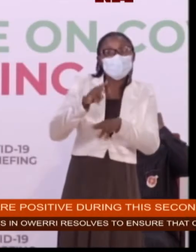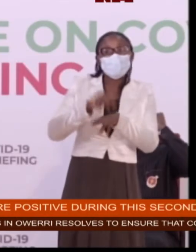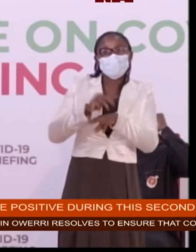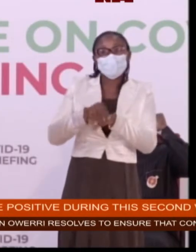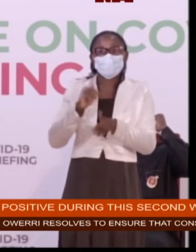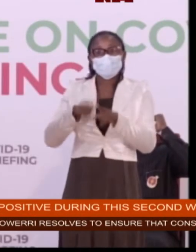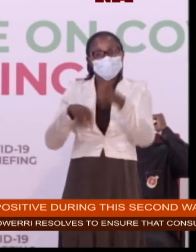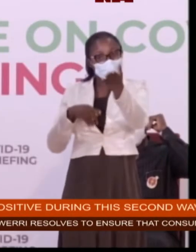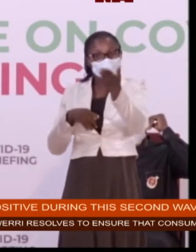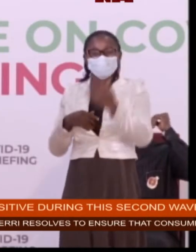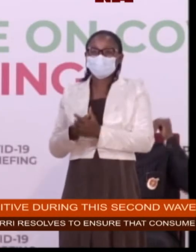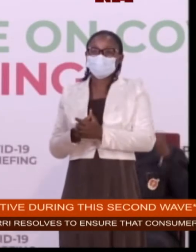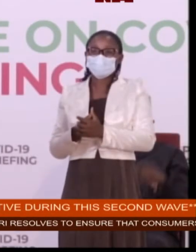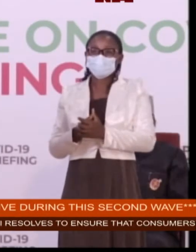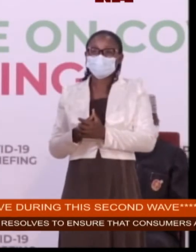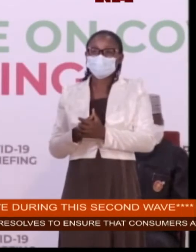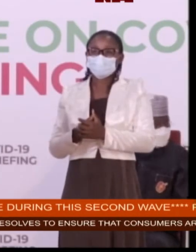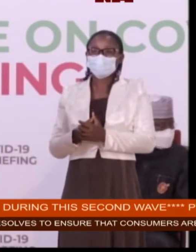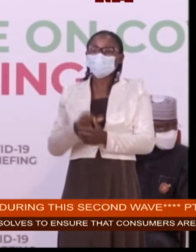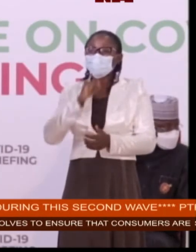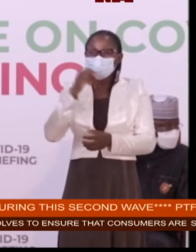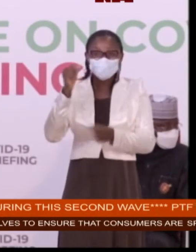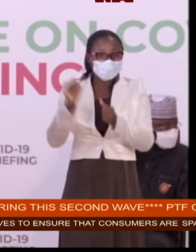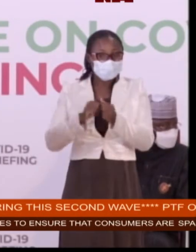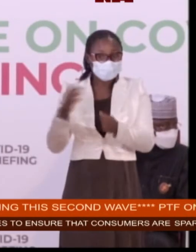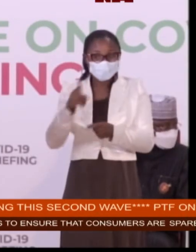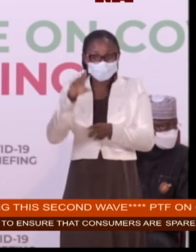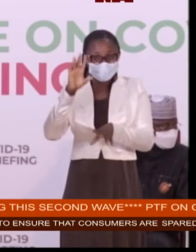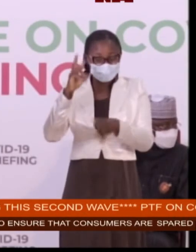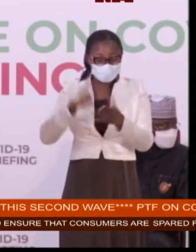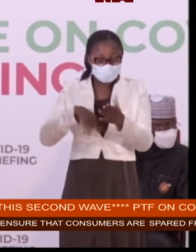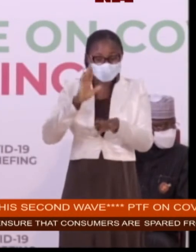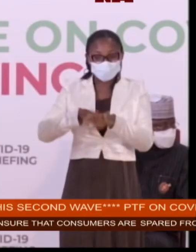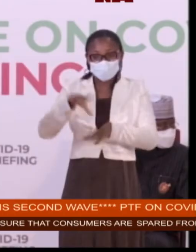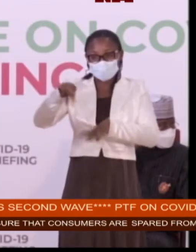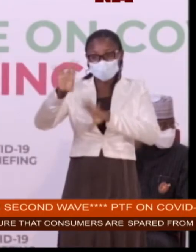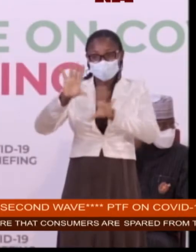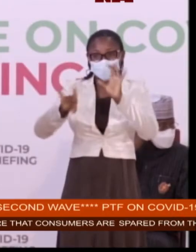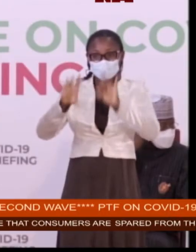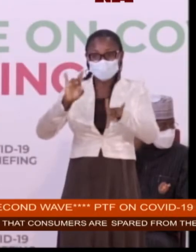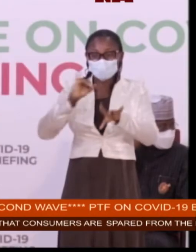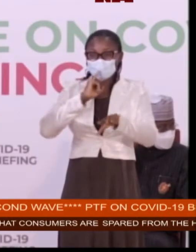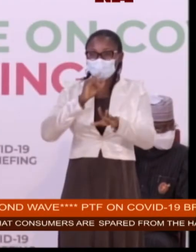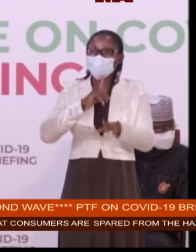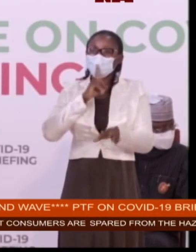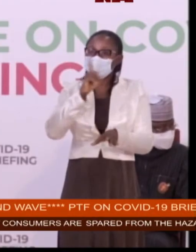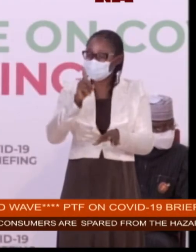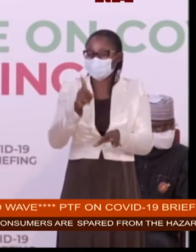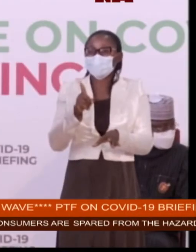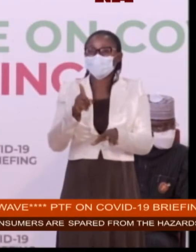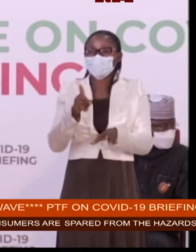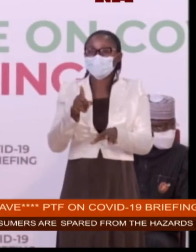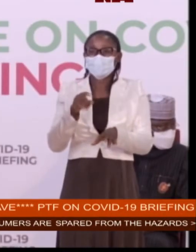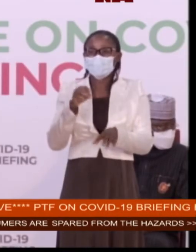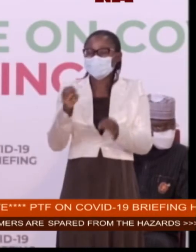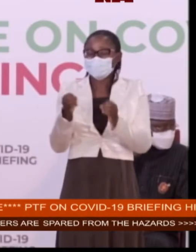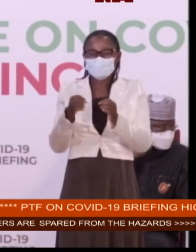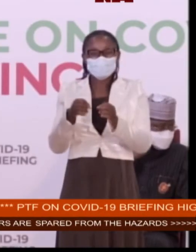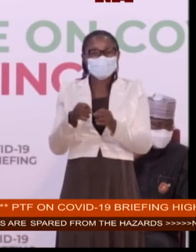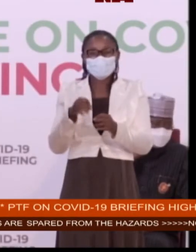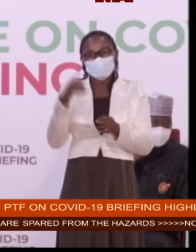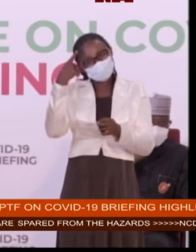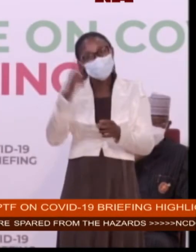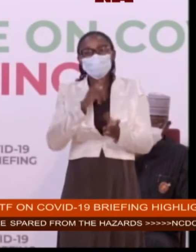circulate. So please, not everything you read on WhatsApp is true. In fact, probably most of it is not.